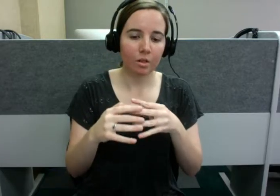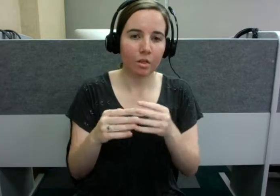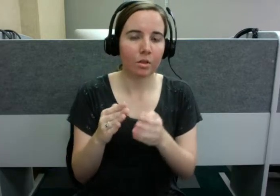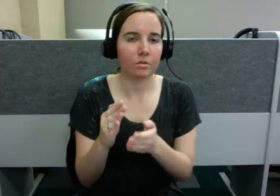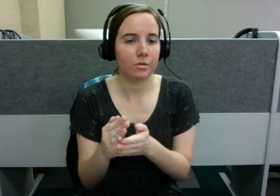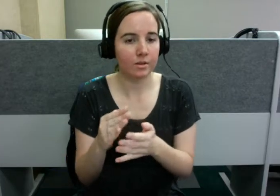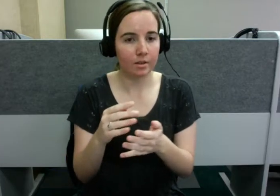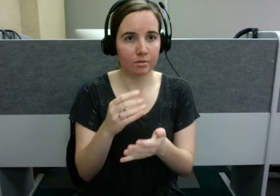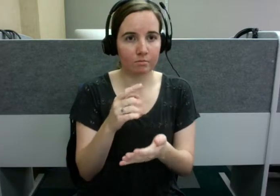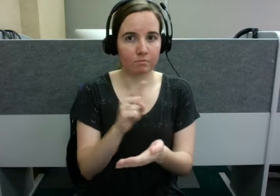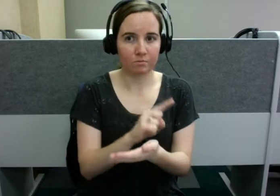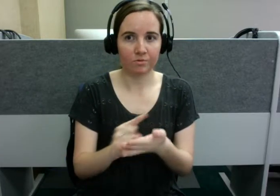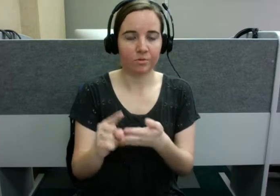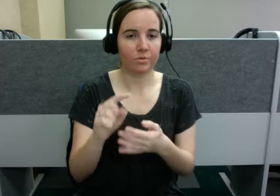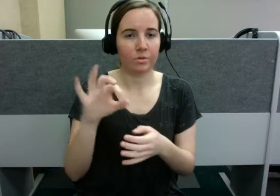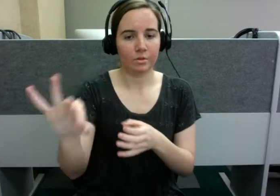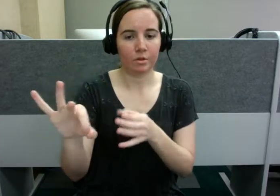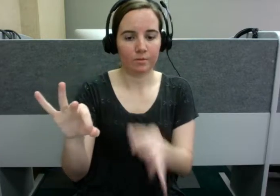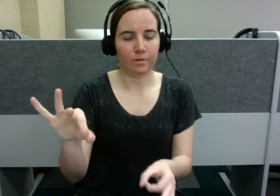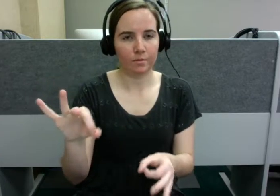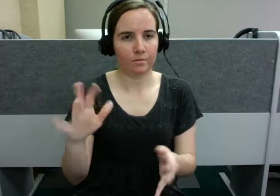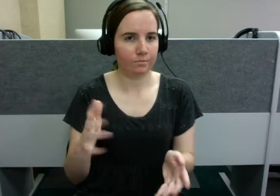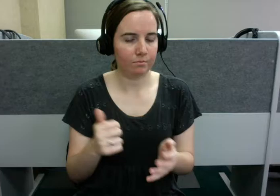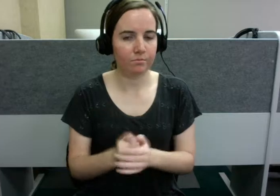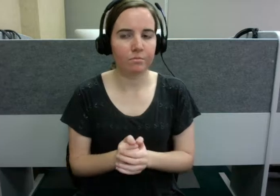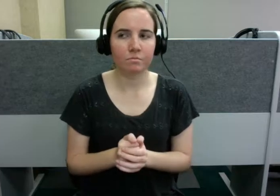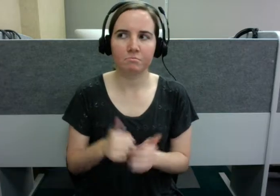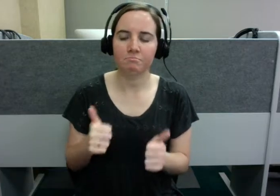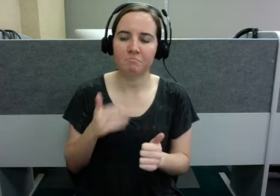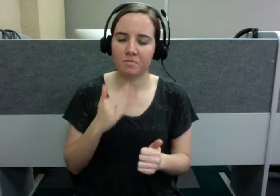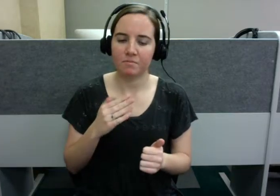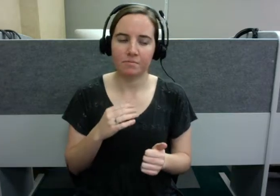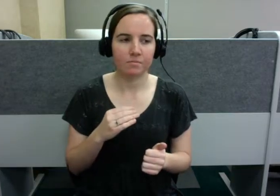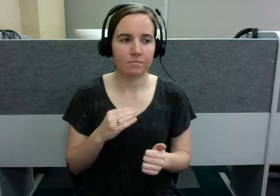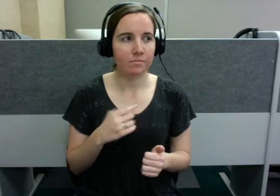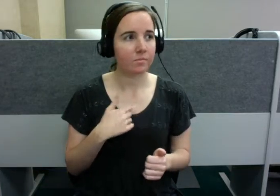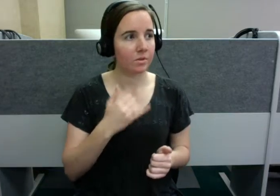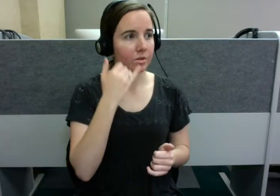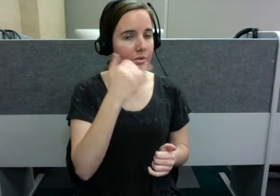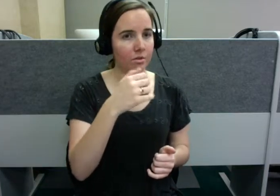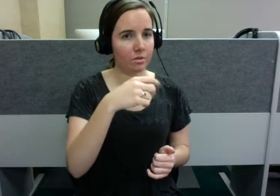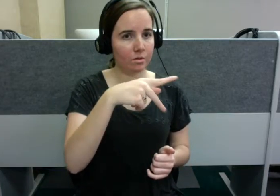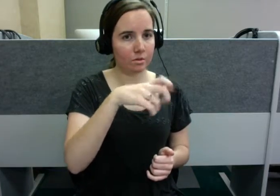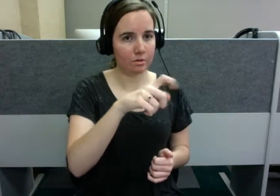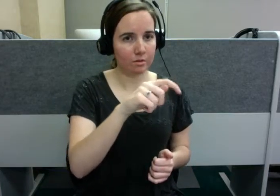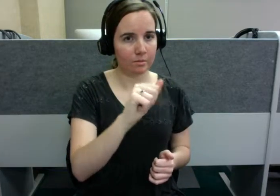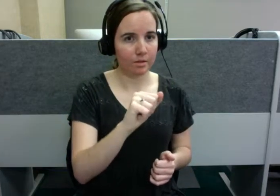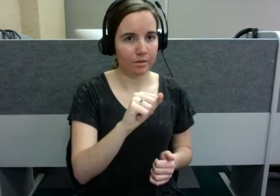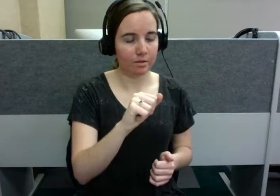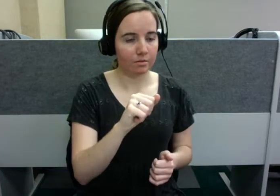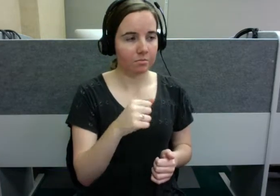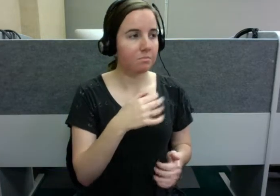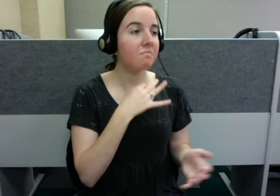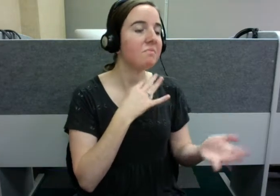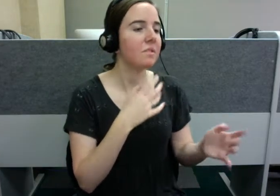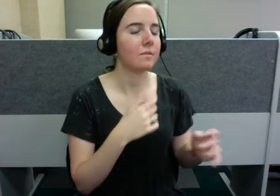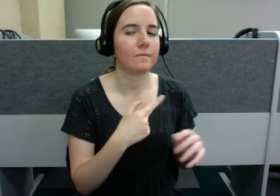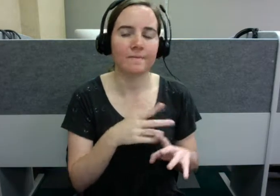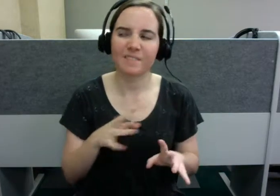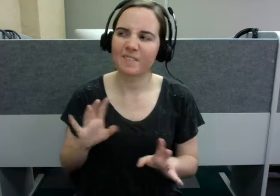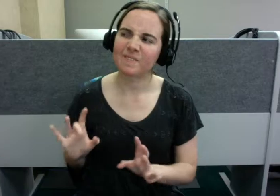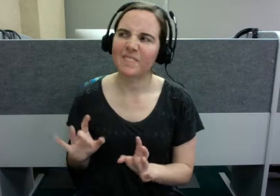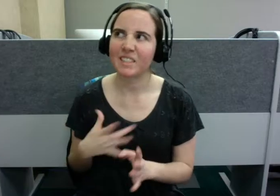off. Great, got it. Okay, I call the SPCA to confirm this. They confirm it. I also call PETA, just for fun, and they don't like it, but they